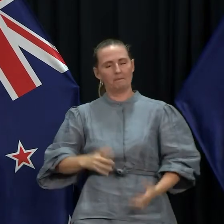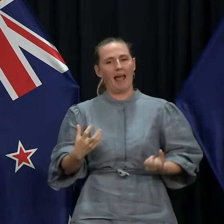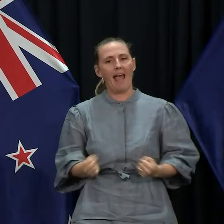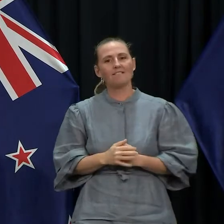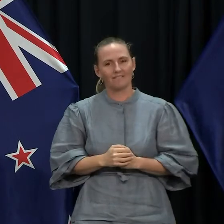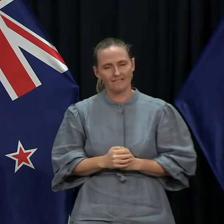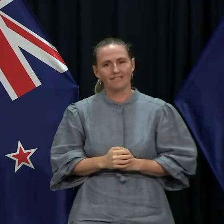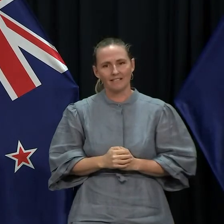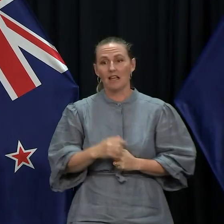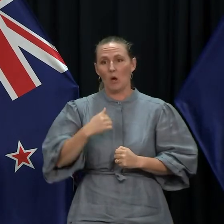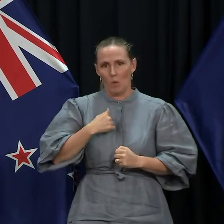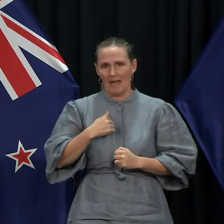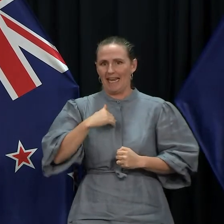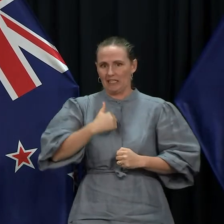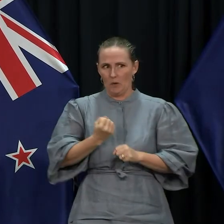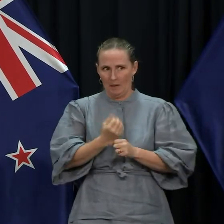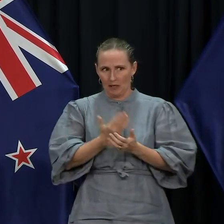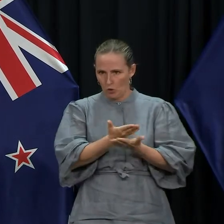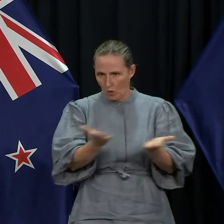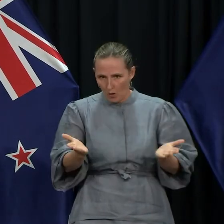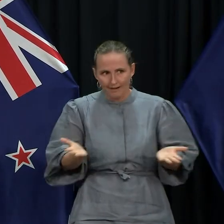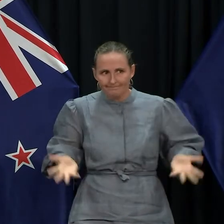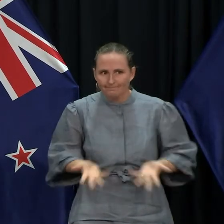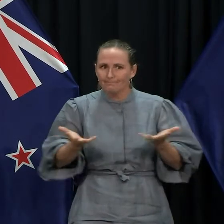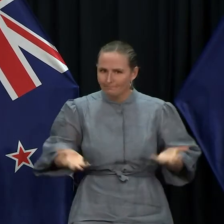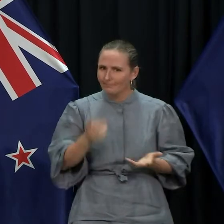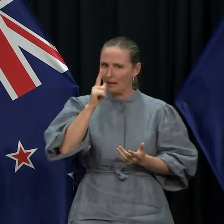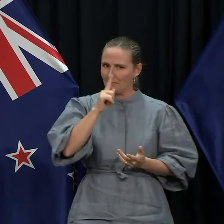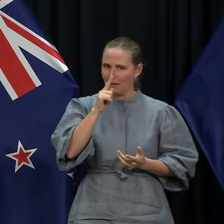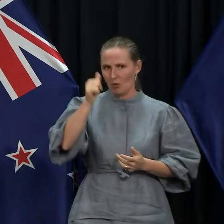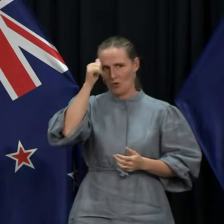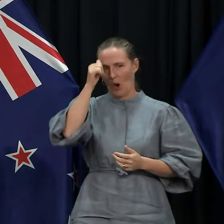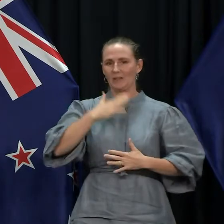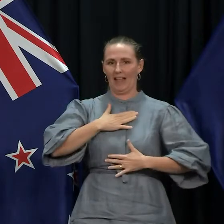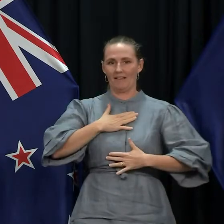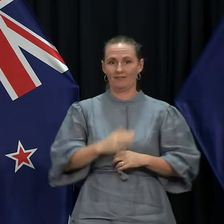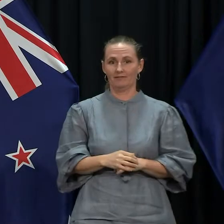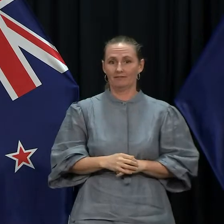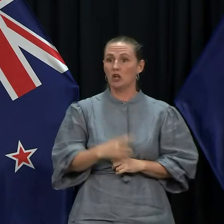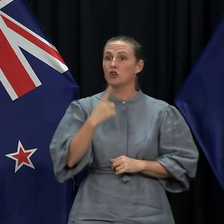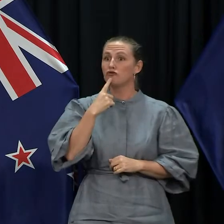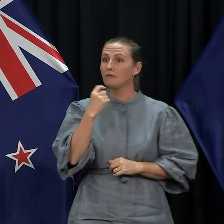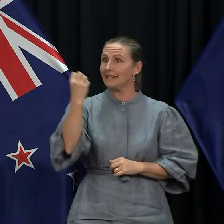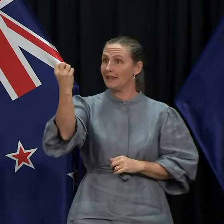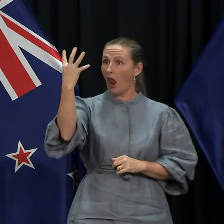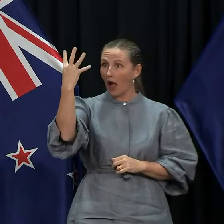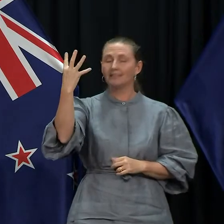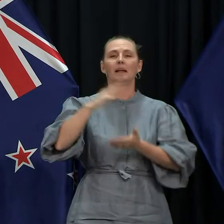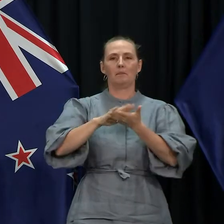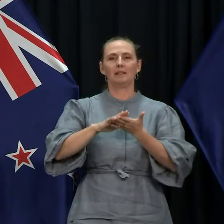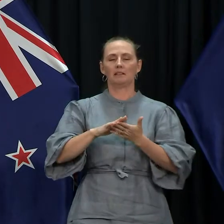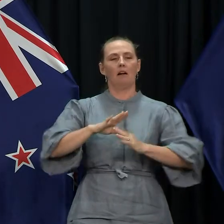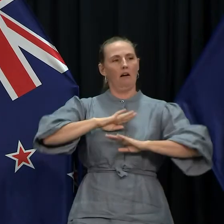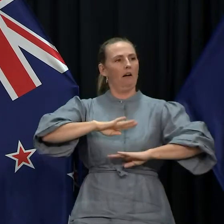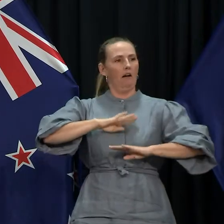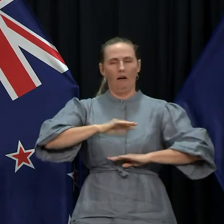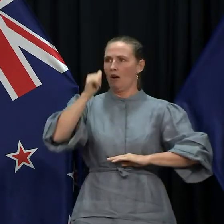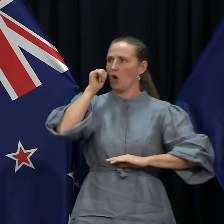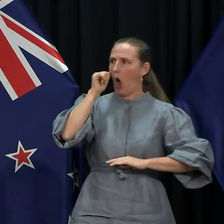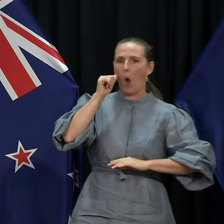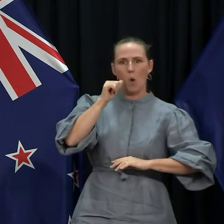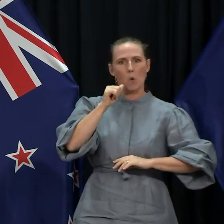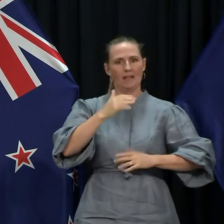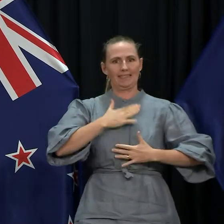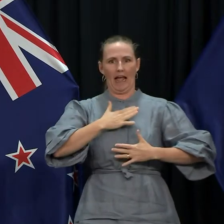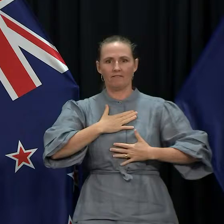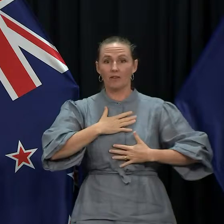feel safe to go out. And in some cases, the settings actually encourage people to believe that because there are extra protections in place, they feel safer going out and engaging